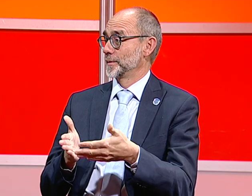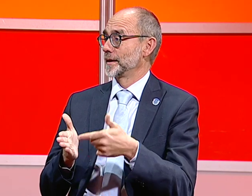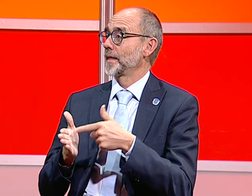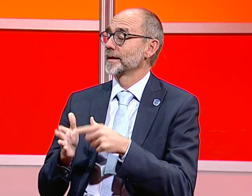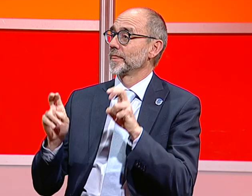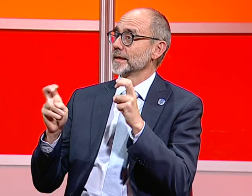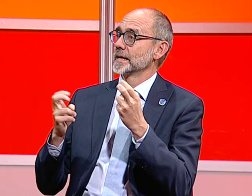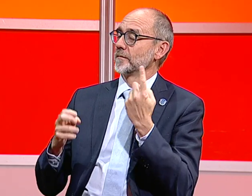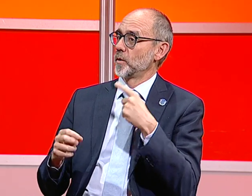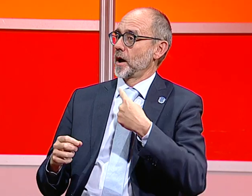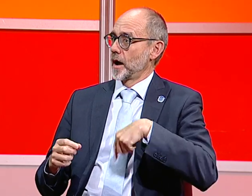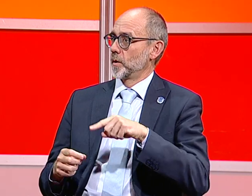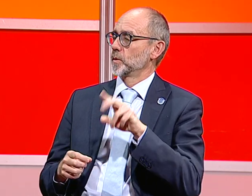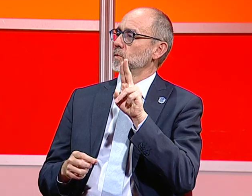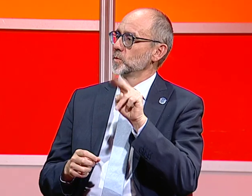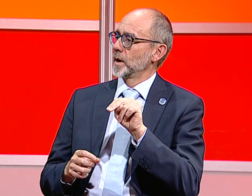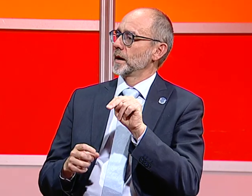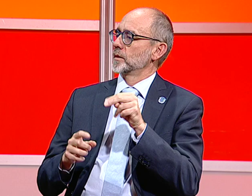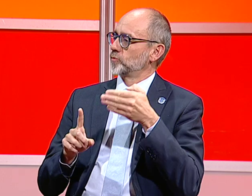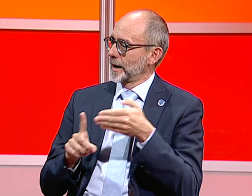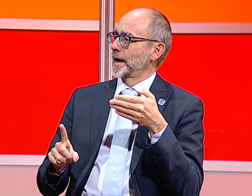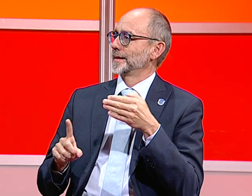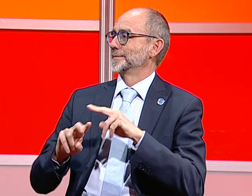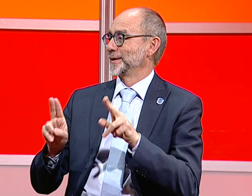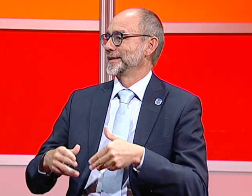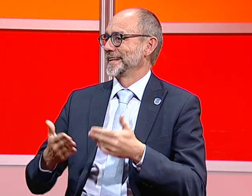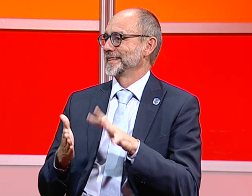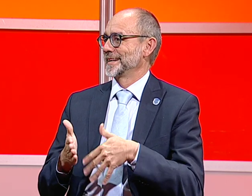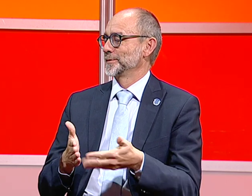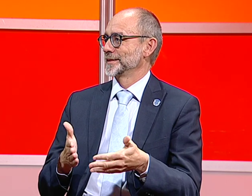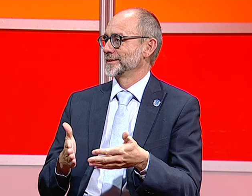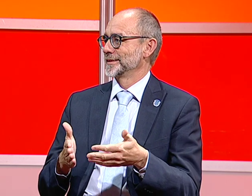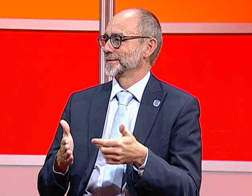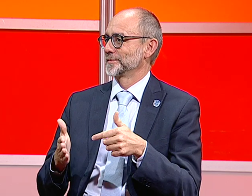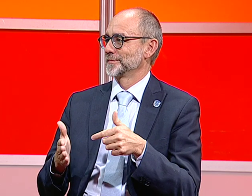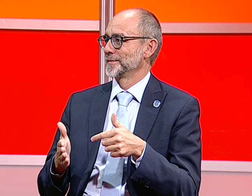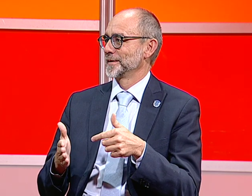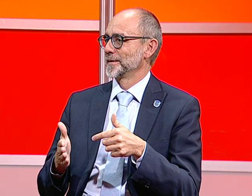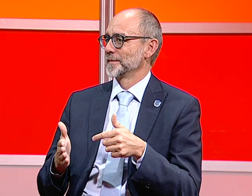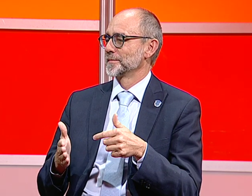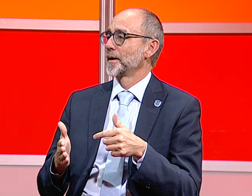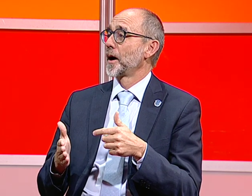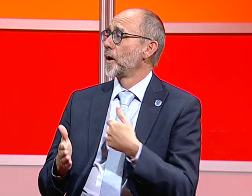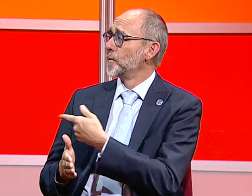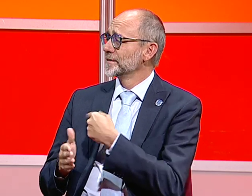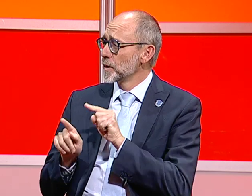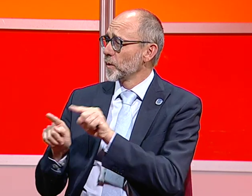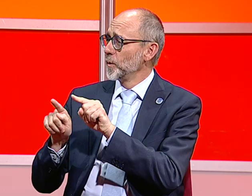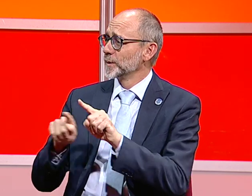And there is one thing that I have learnt in, Namibian Sign Language, and the